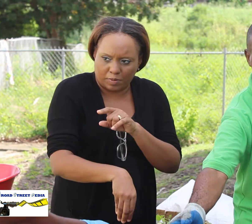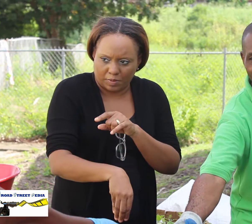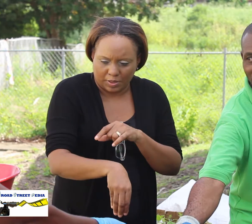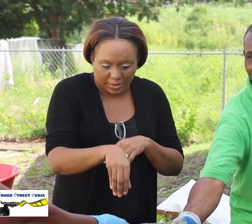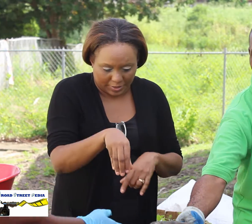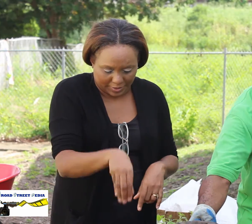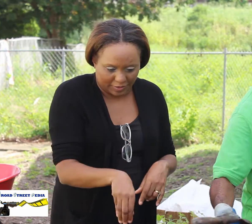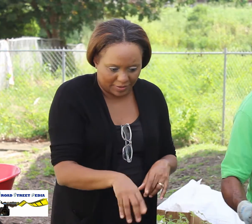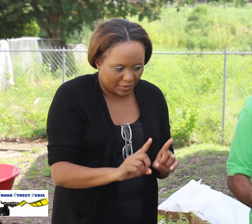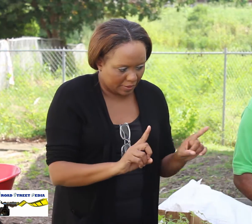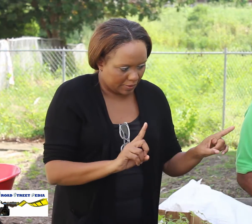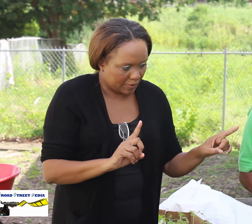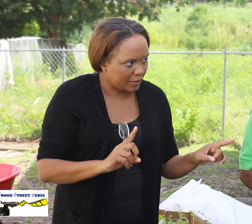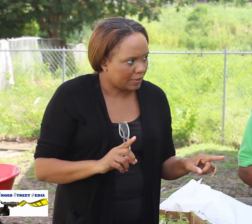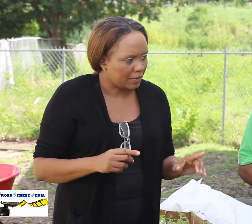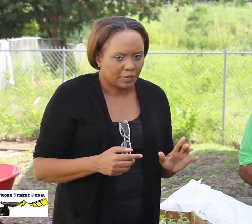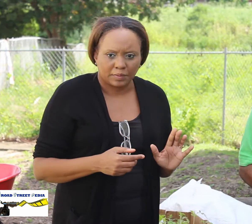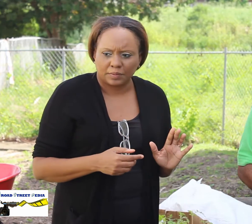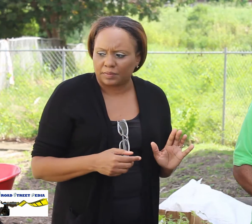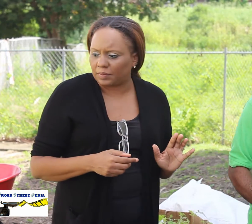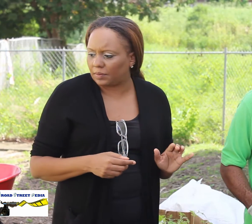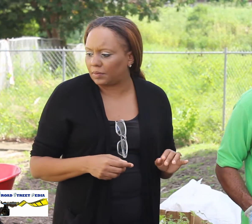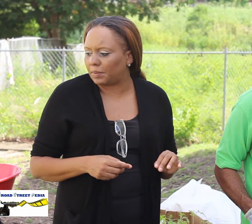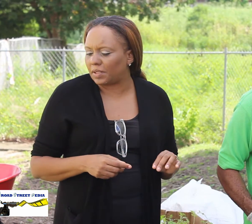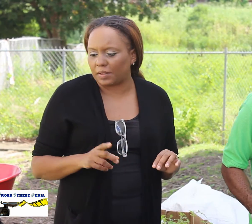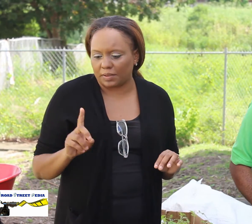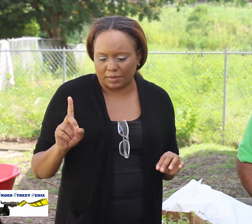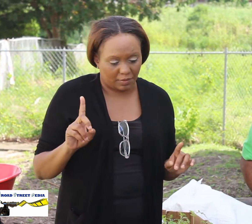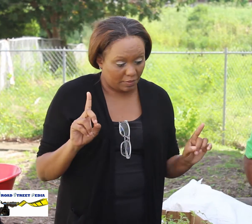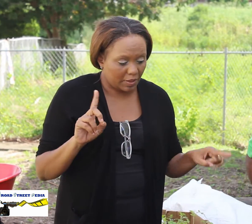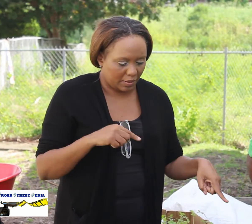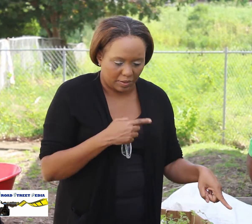for everything.